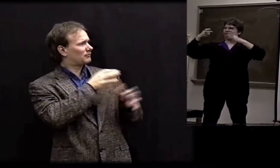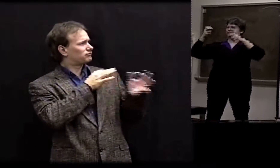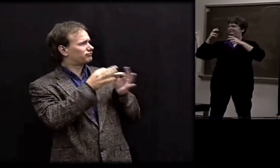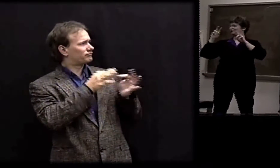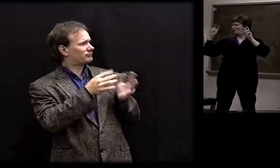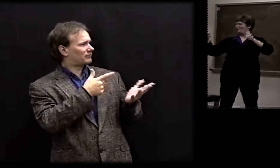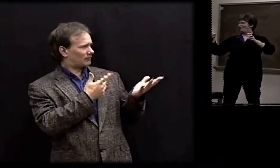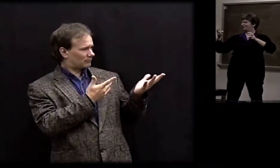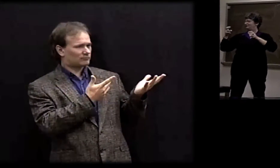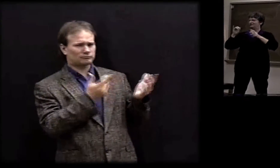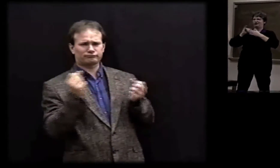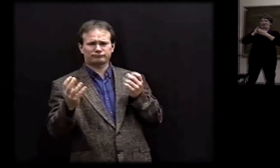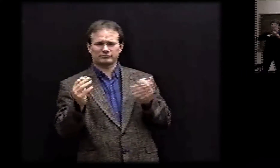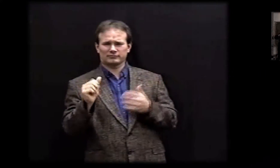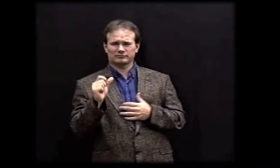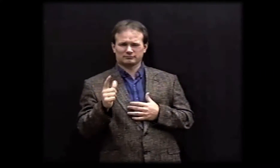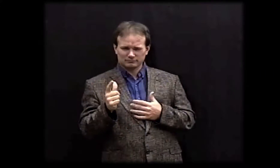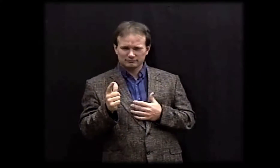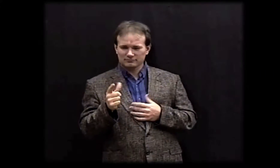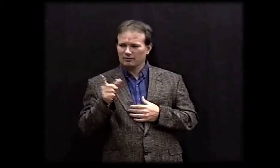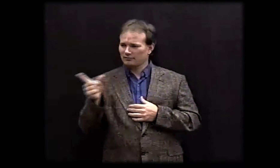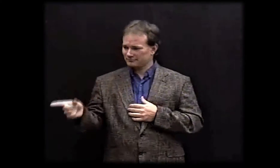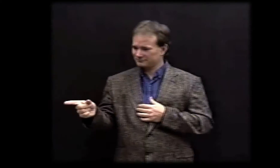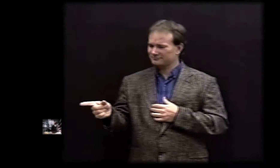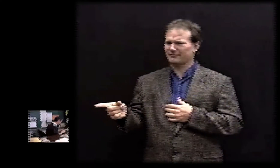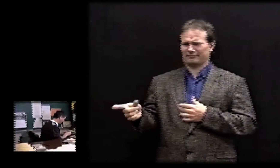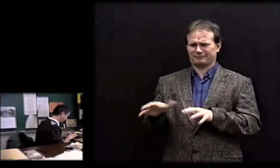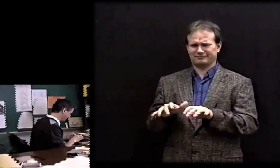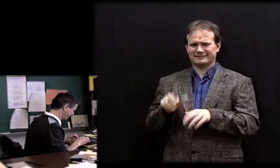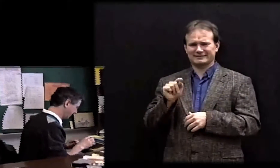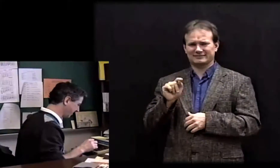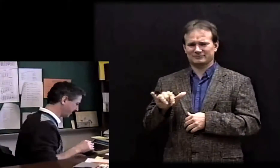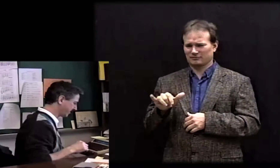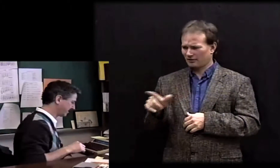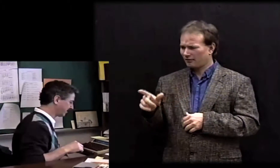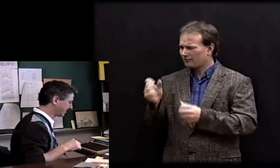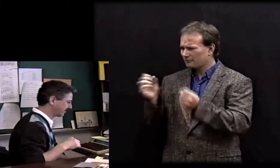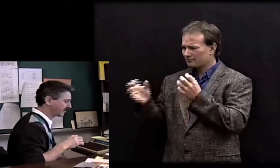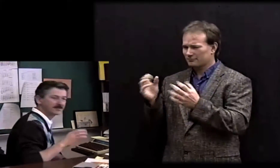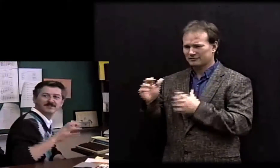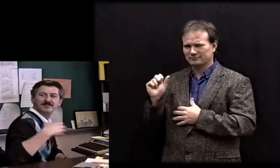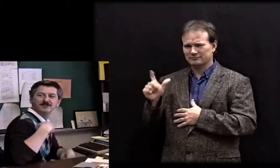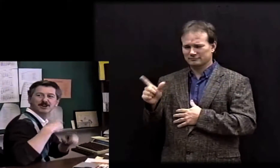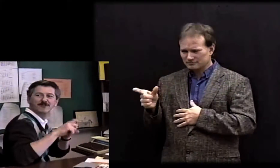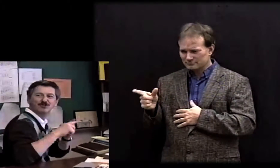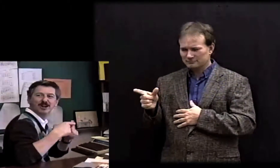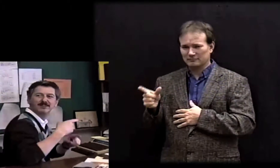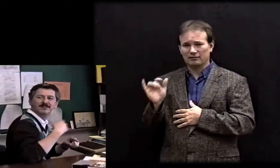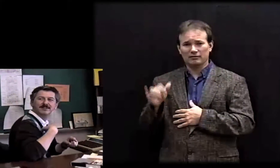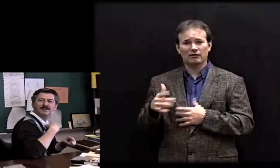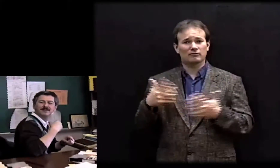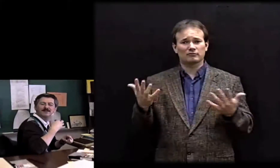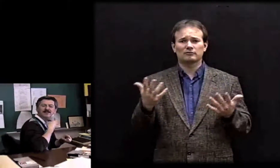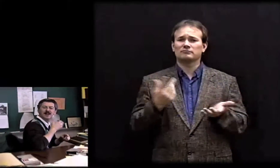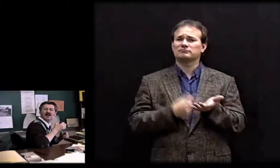where visual aids in English are used, and the other was a person typing on a TTY while also signing